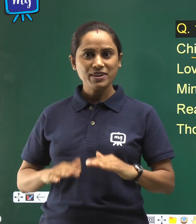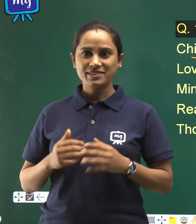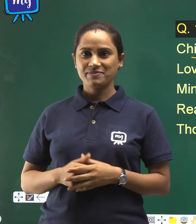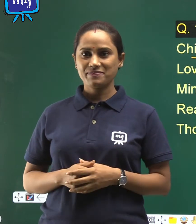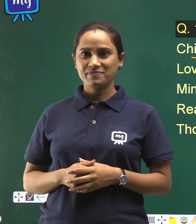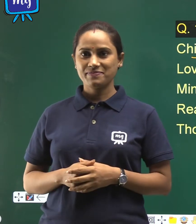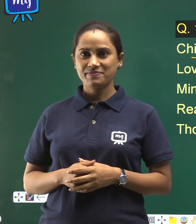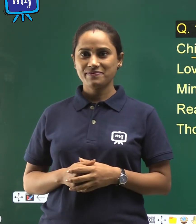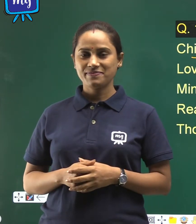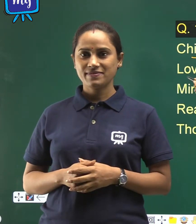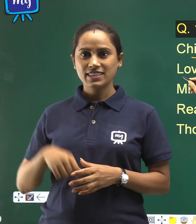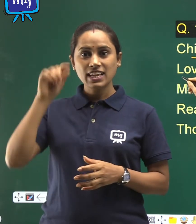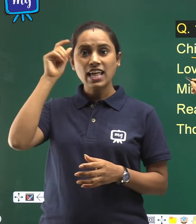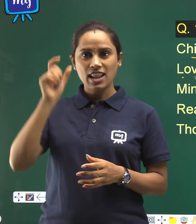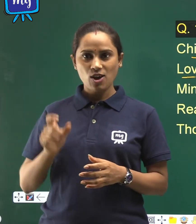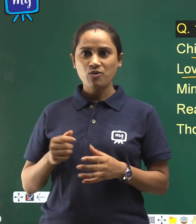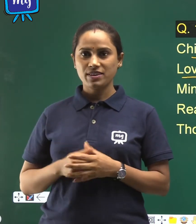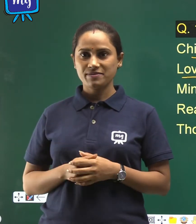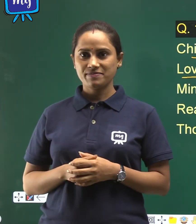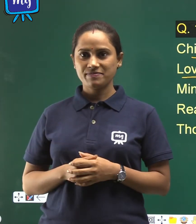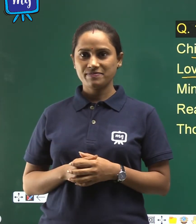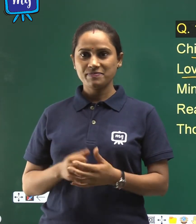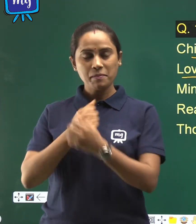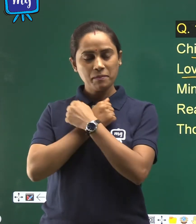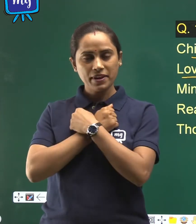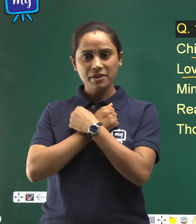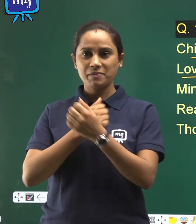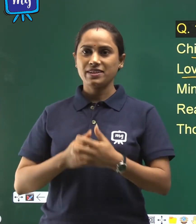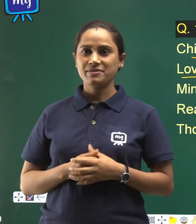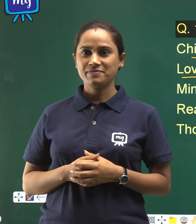bachpan, love, prem,